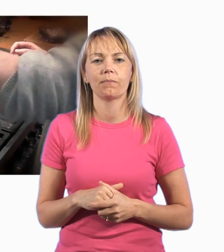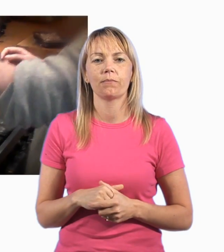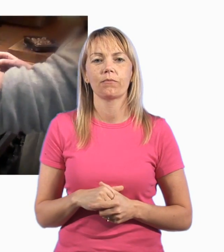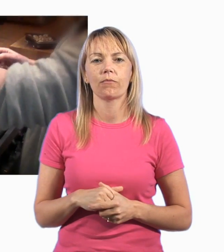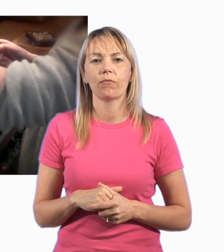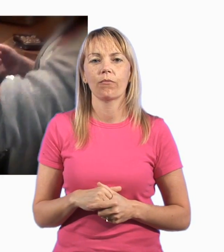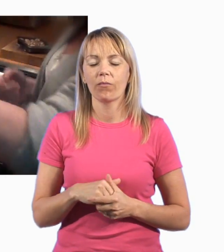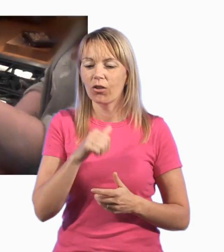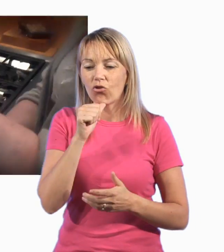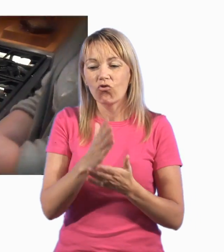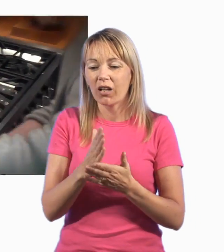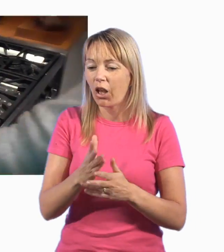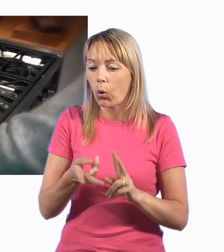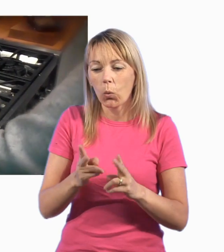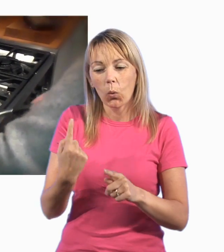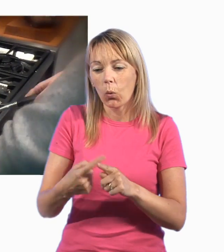Not really happening, is it?